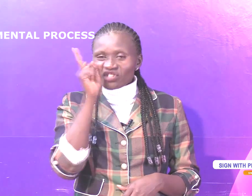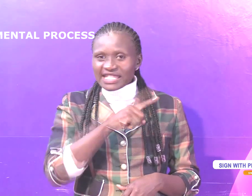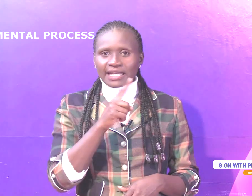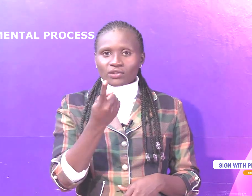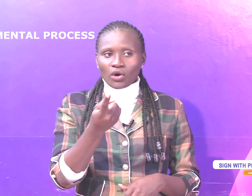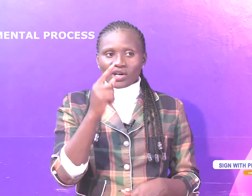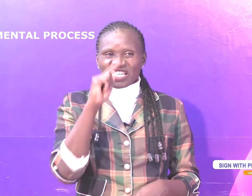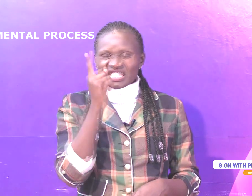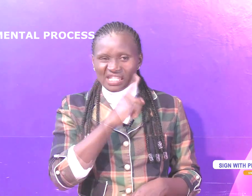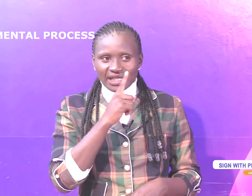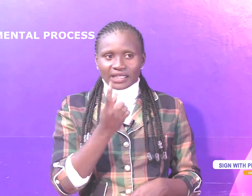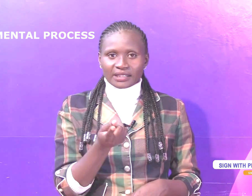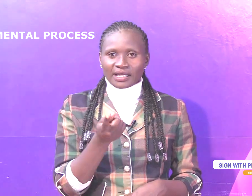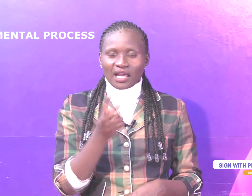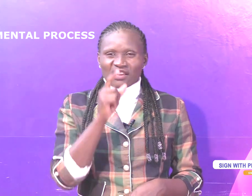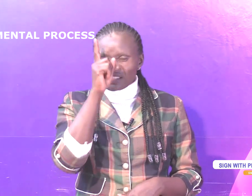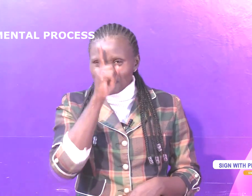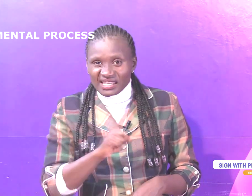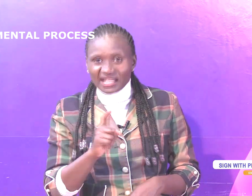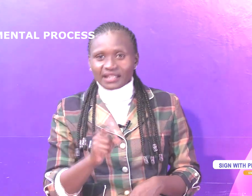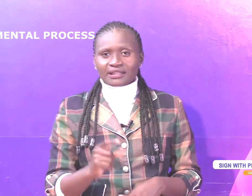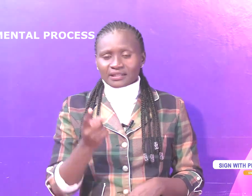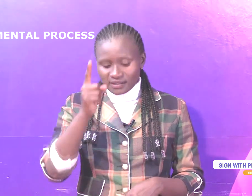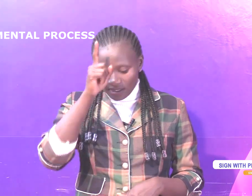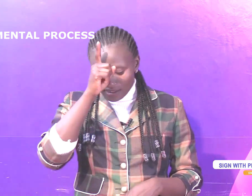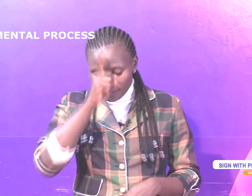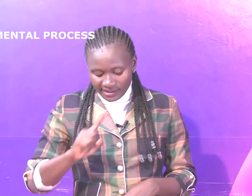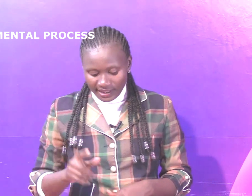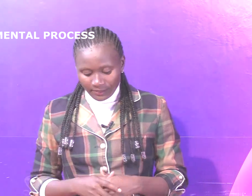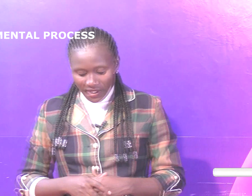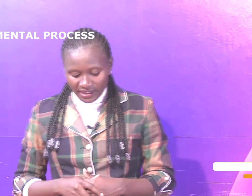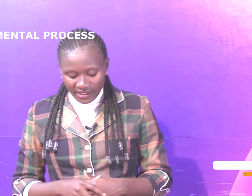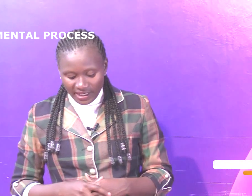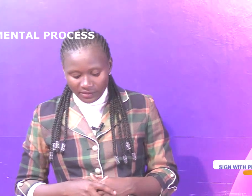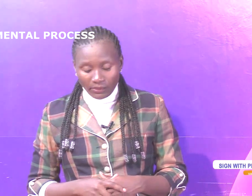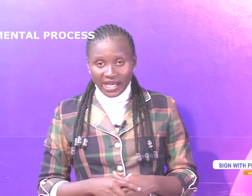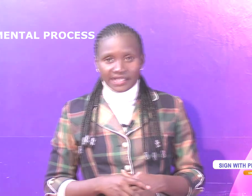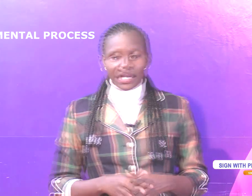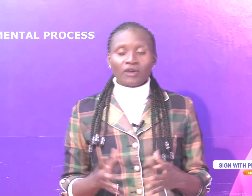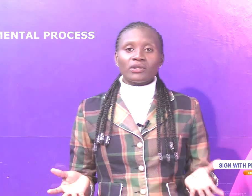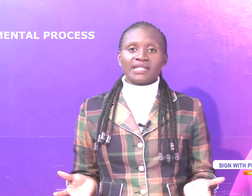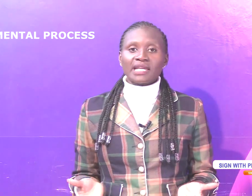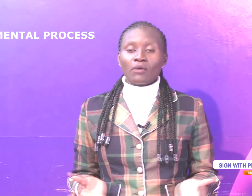So silly, silly, silly. And then bright. How do we sign the word